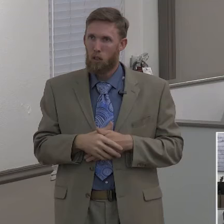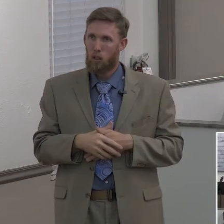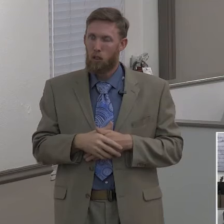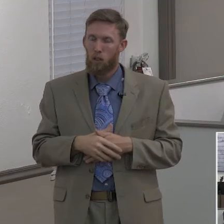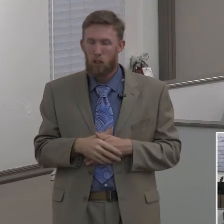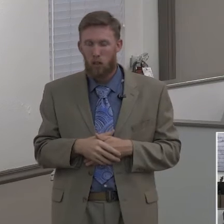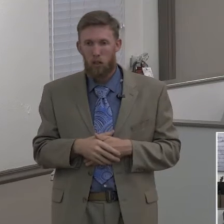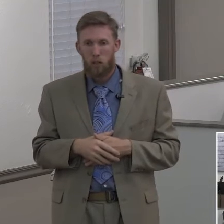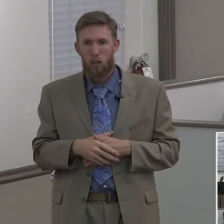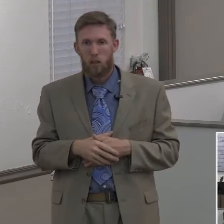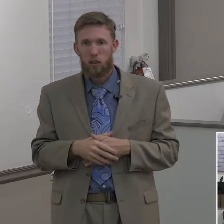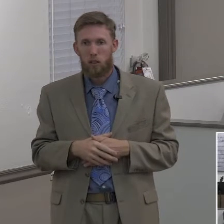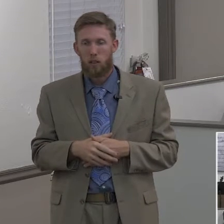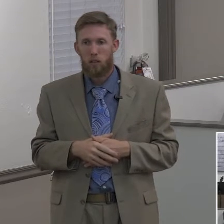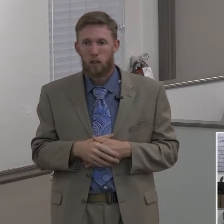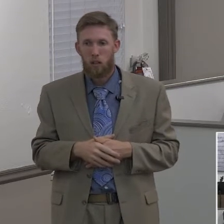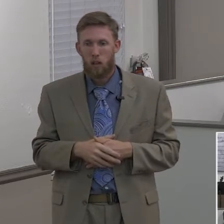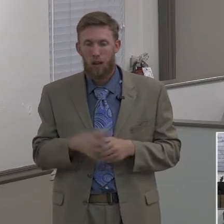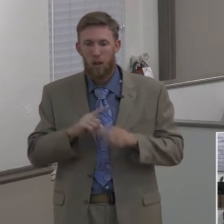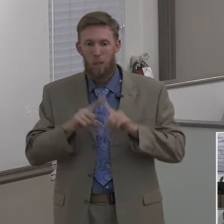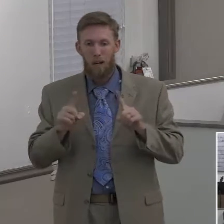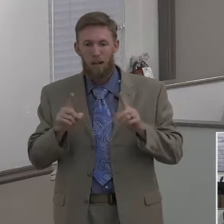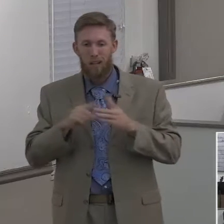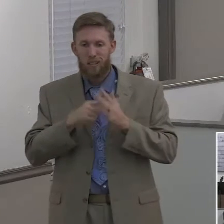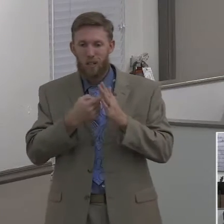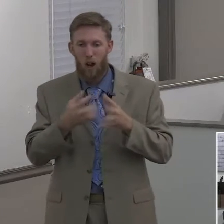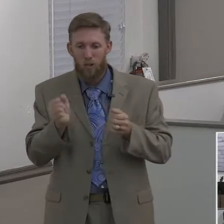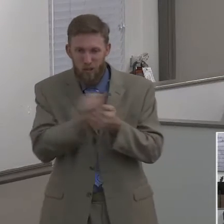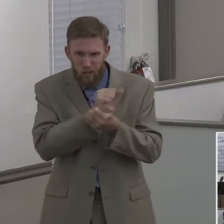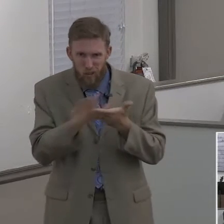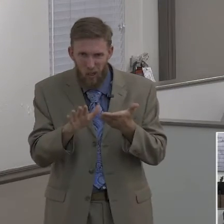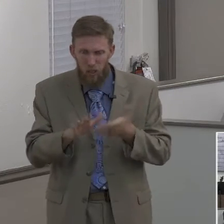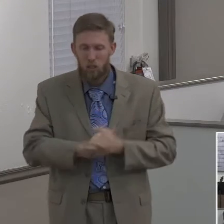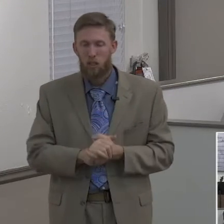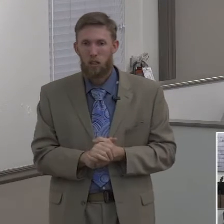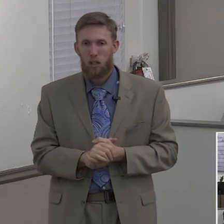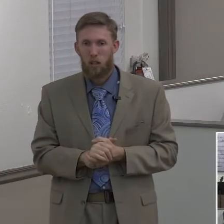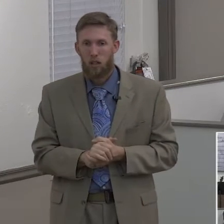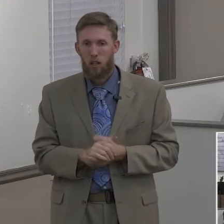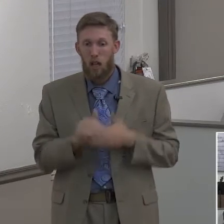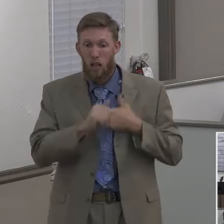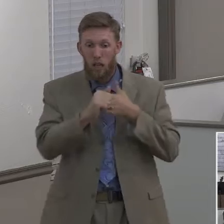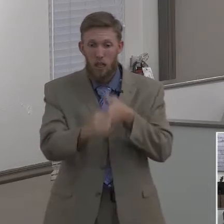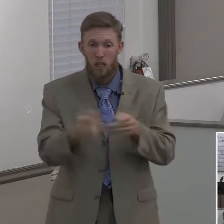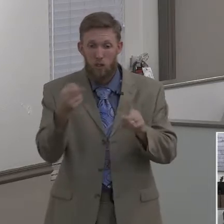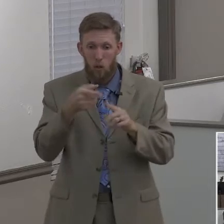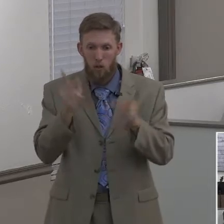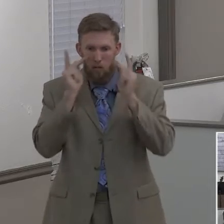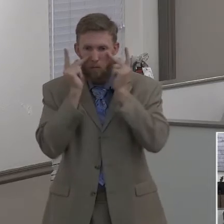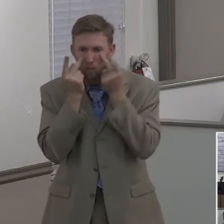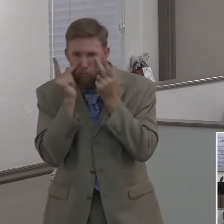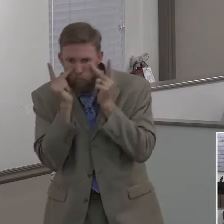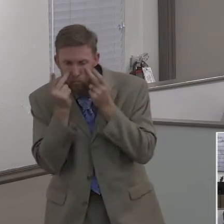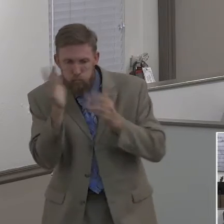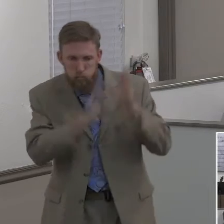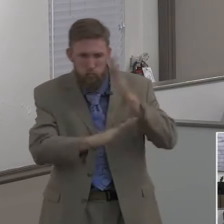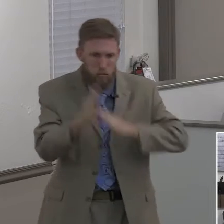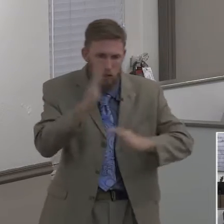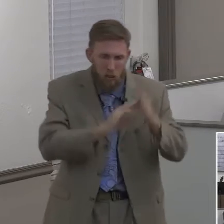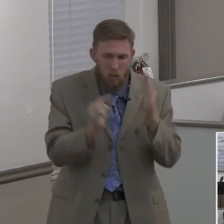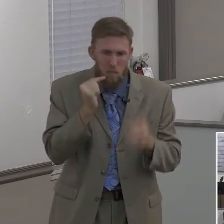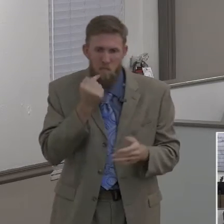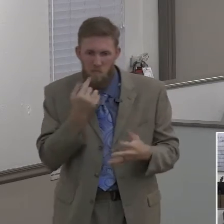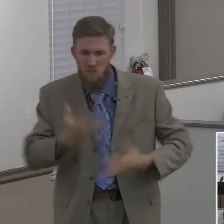Frustration starts a path of destruction. Frustration leads to anxiety, worry,